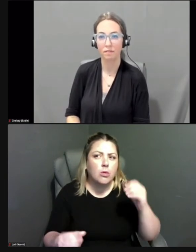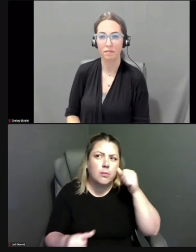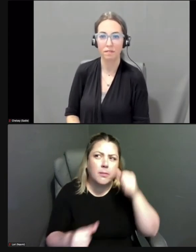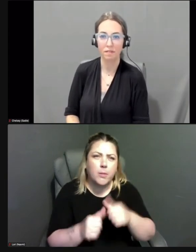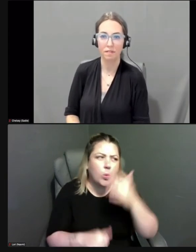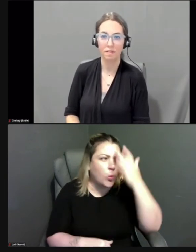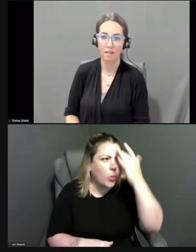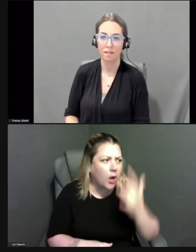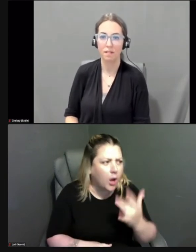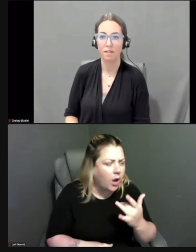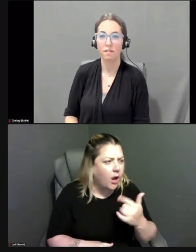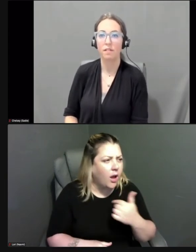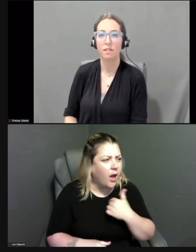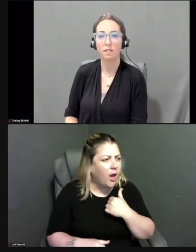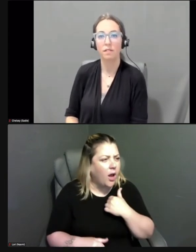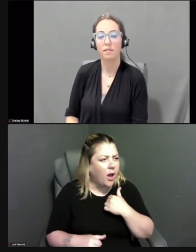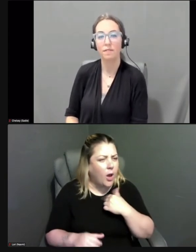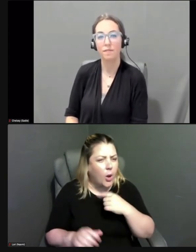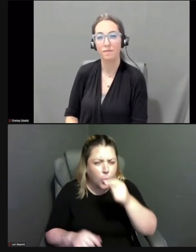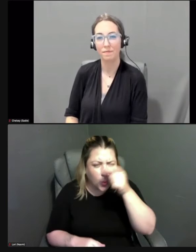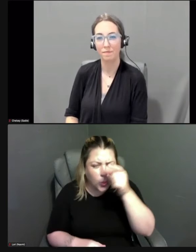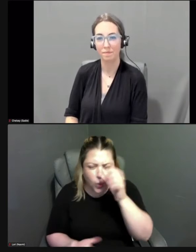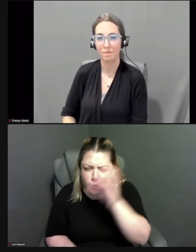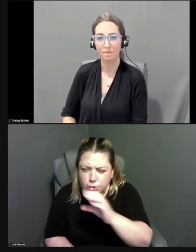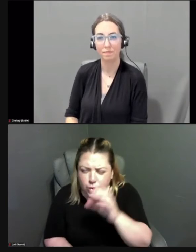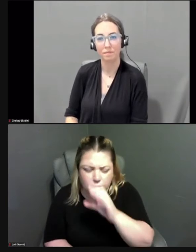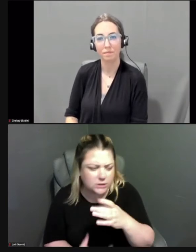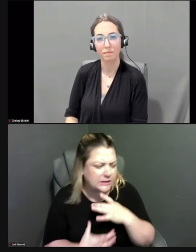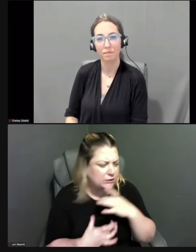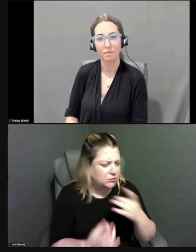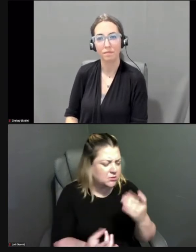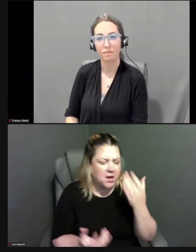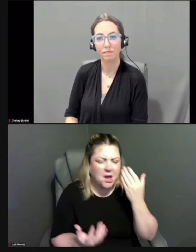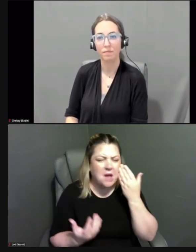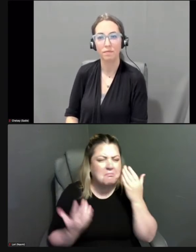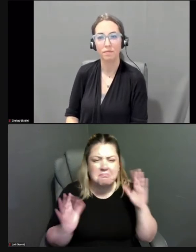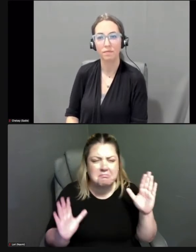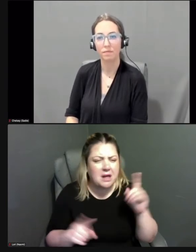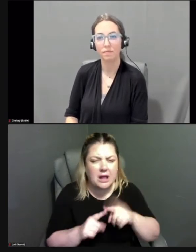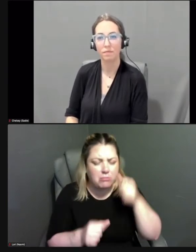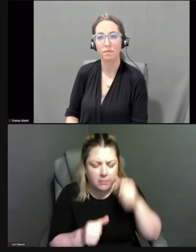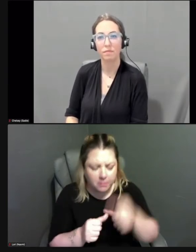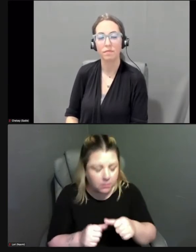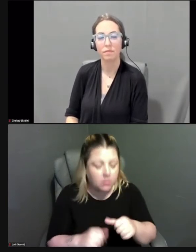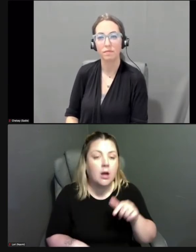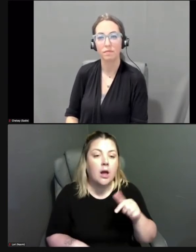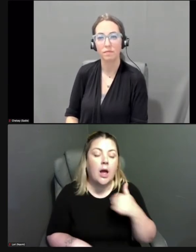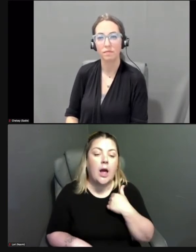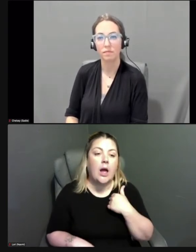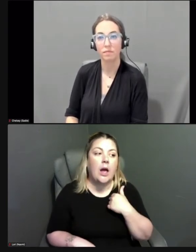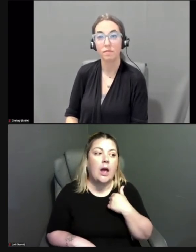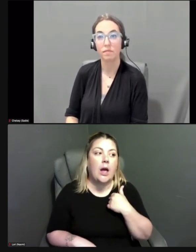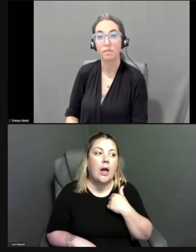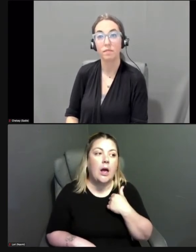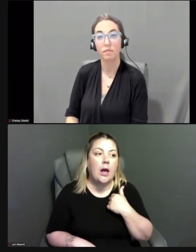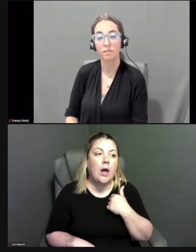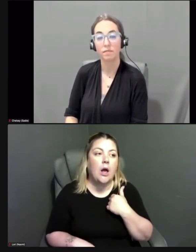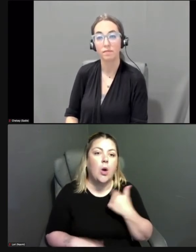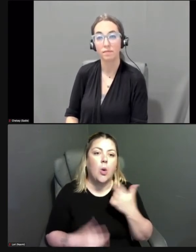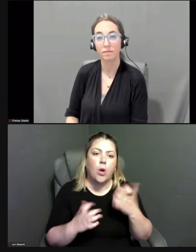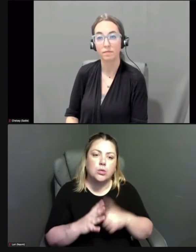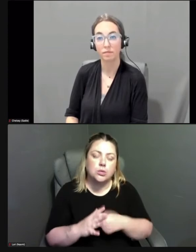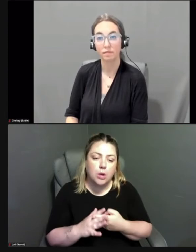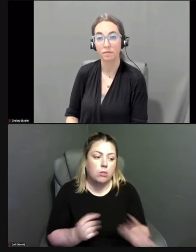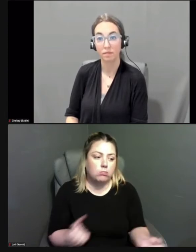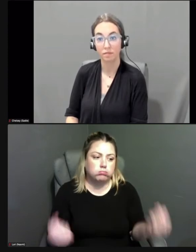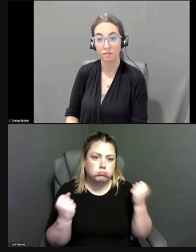or why I got interested in this. But at some point I started developing this desire to like lift weights